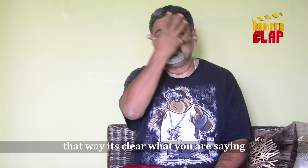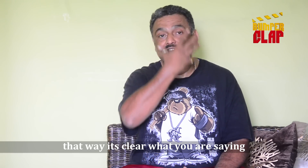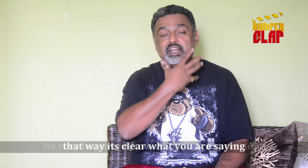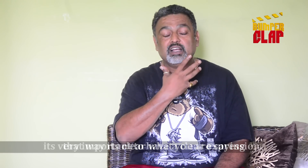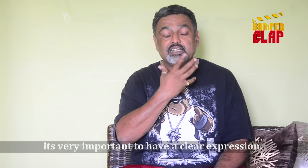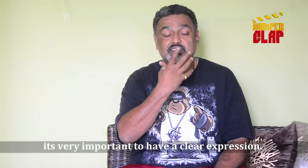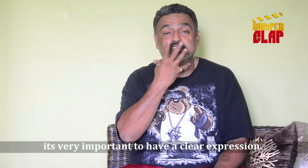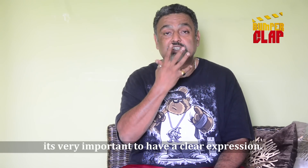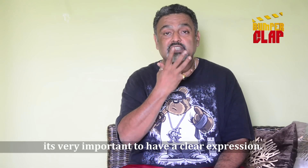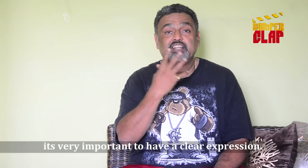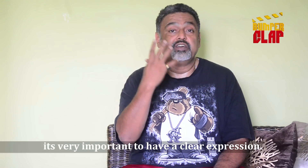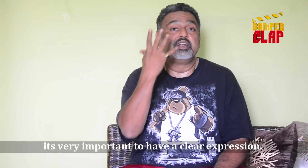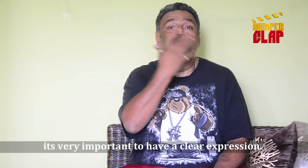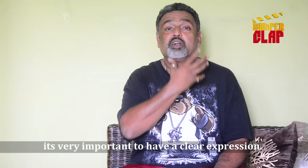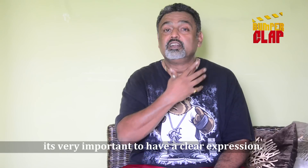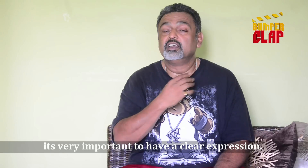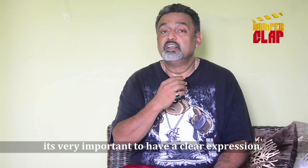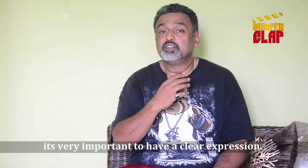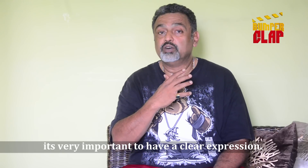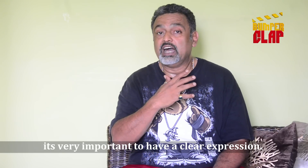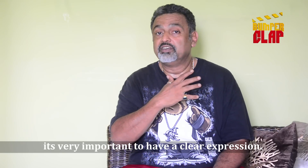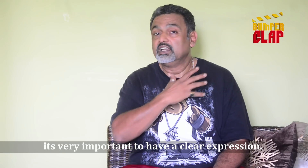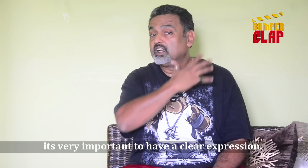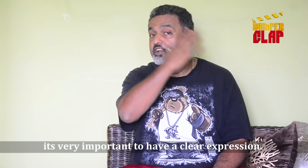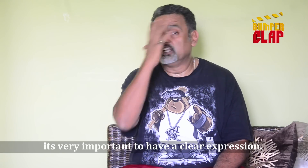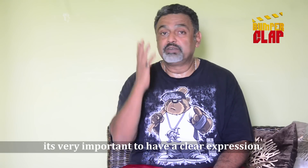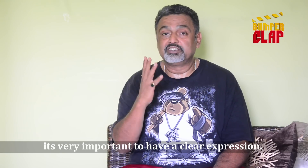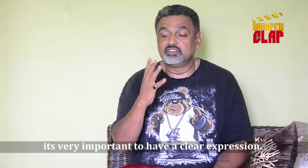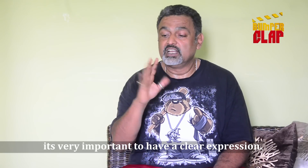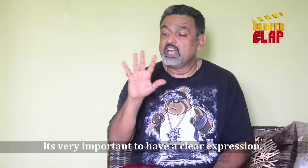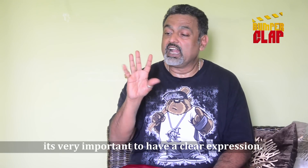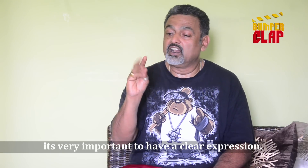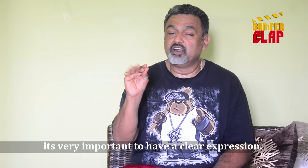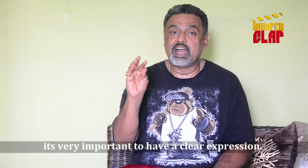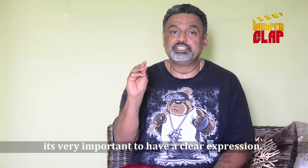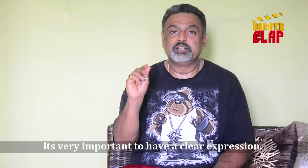isn't the expression it's very important to have clear expression and clear handshake